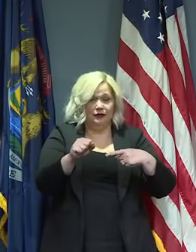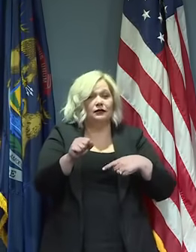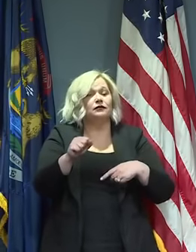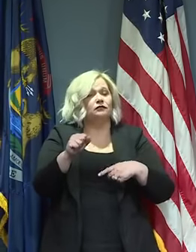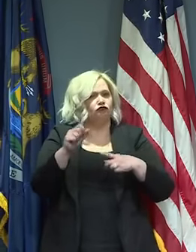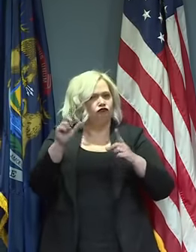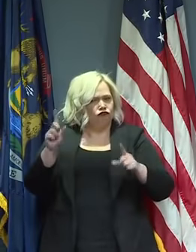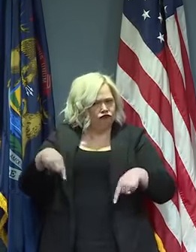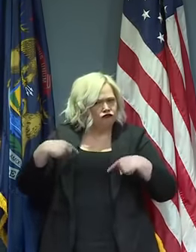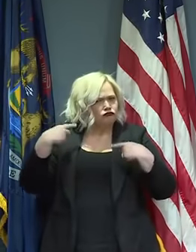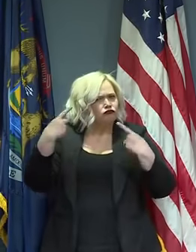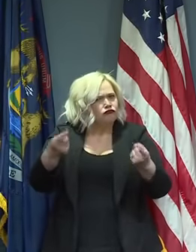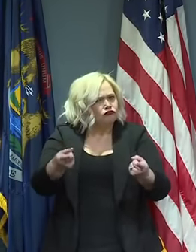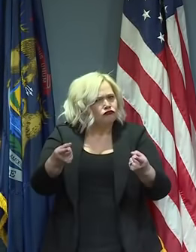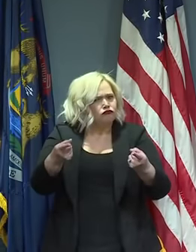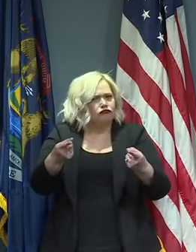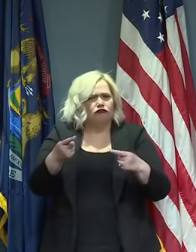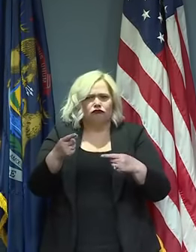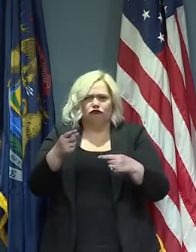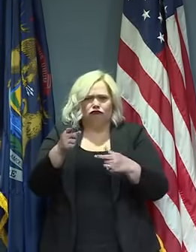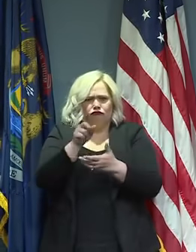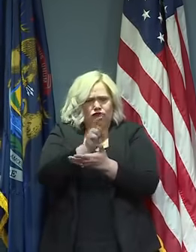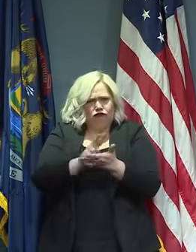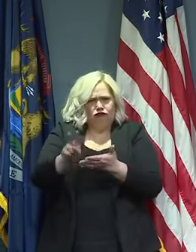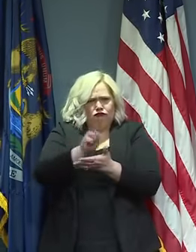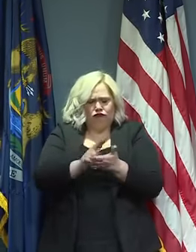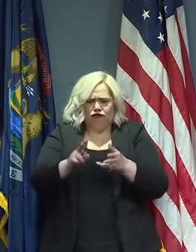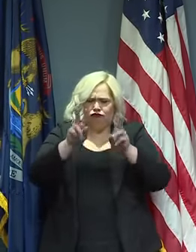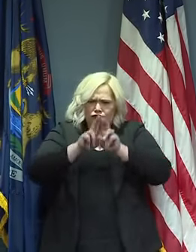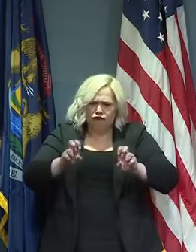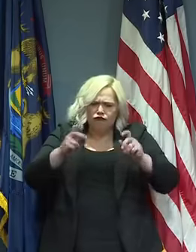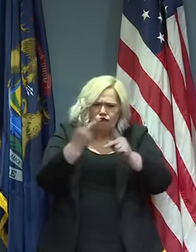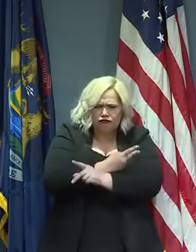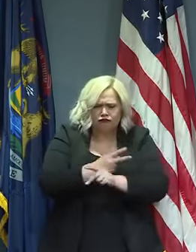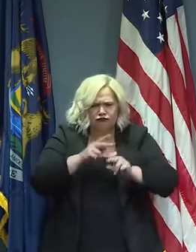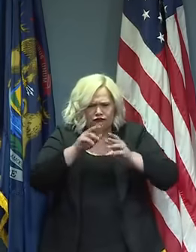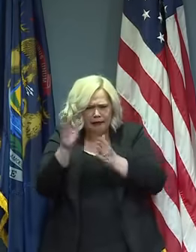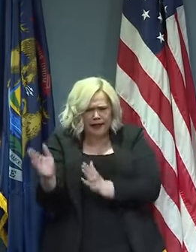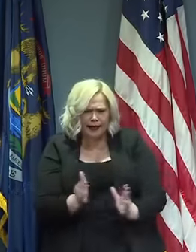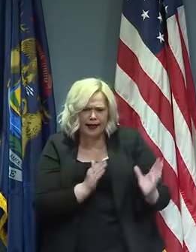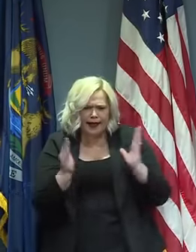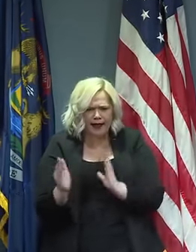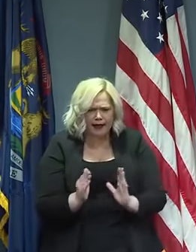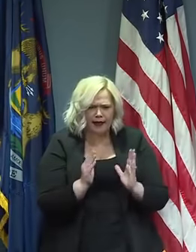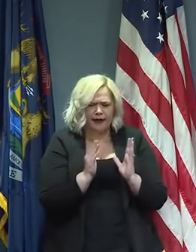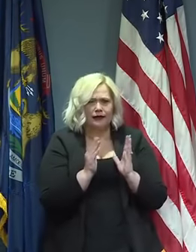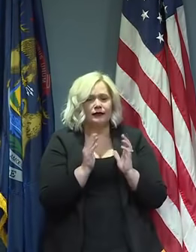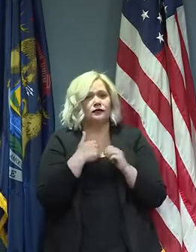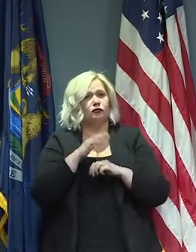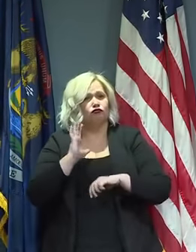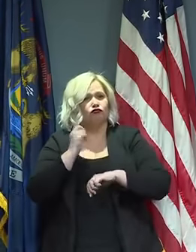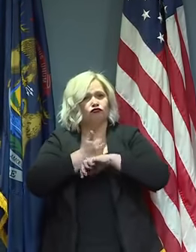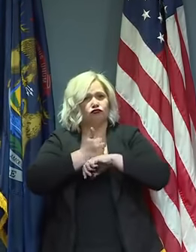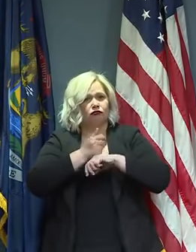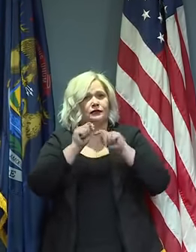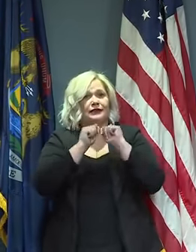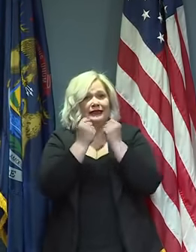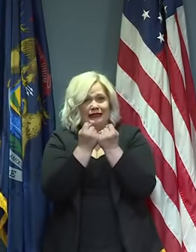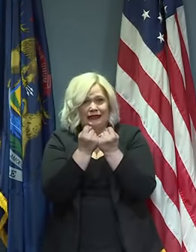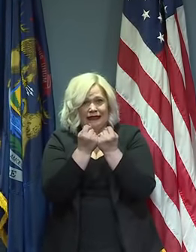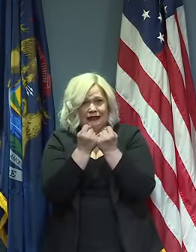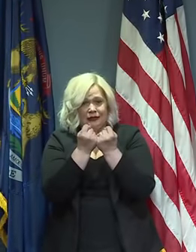works fleshing out those practices in detail. So we formed a team focused